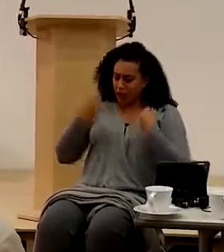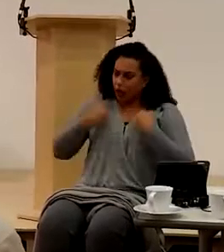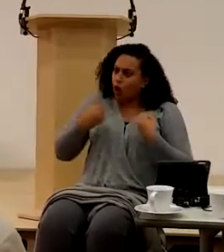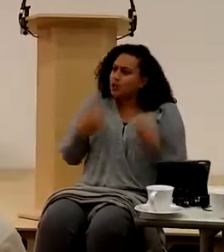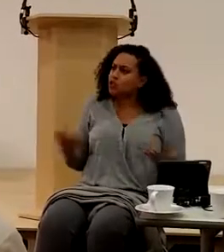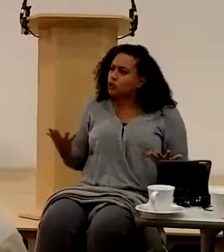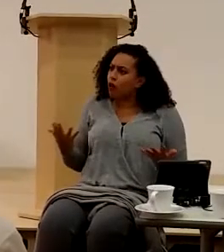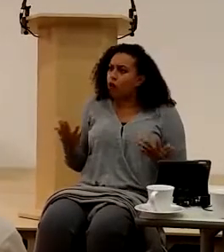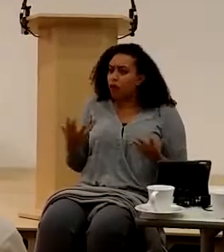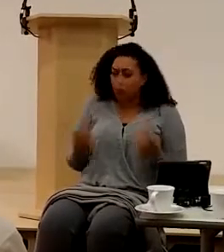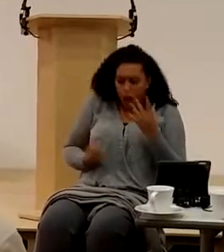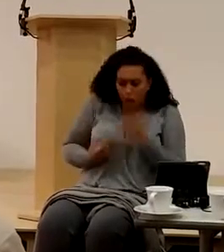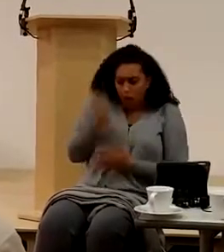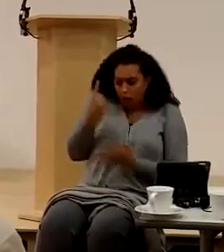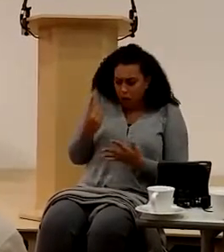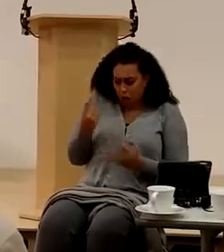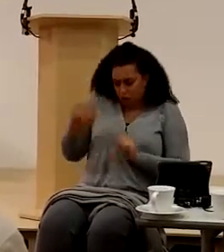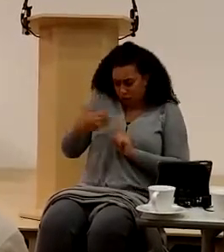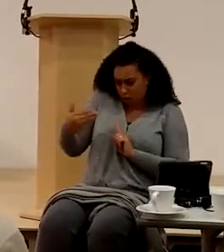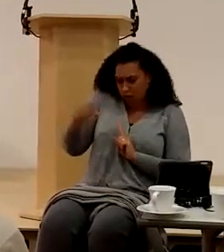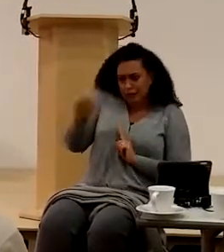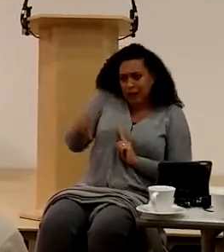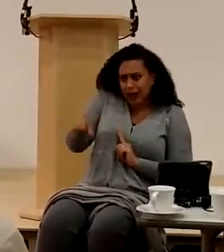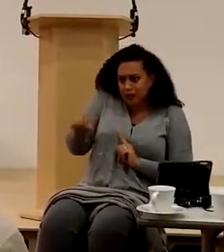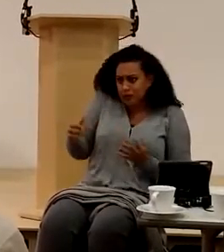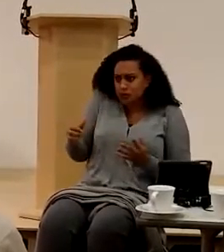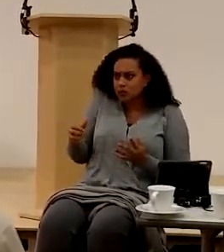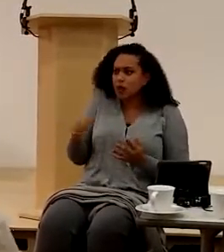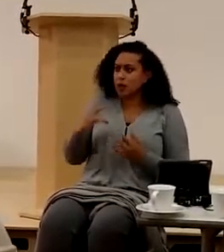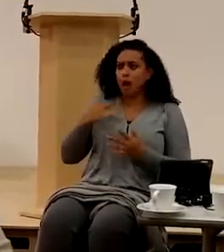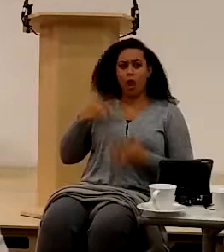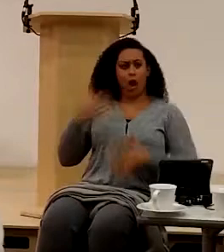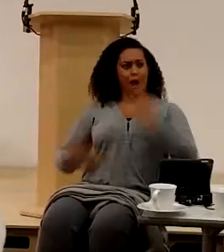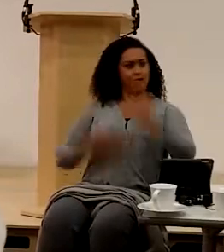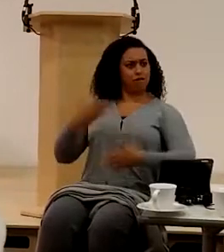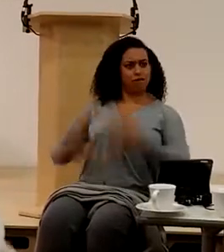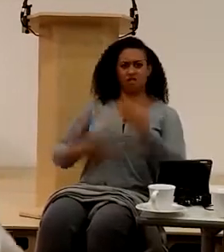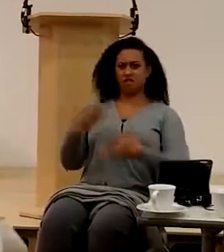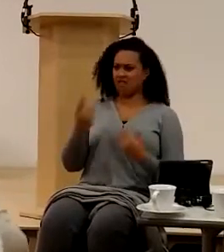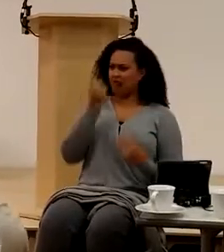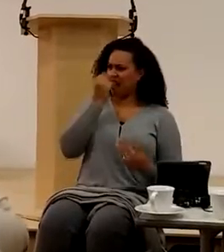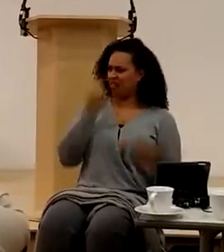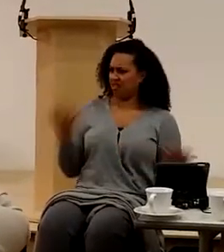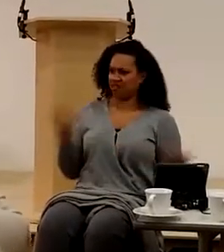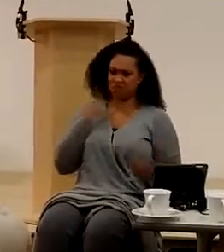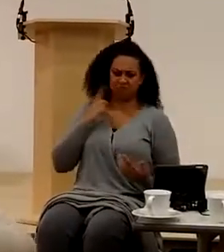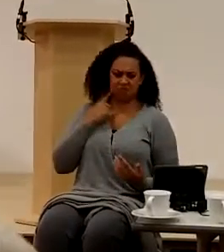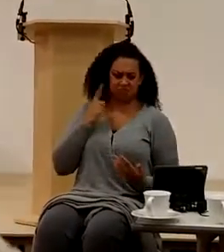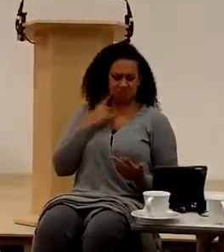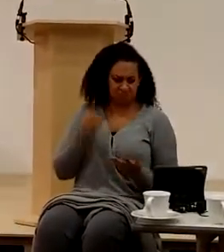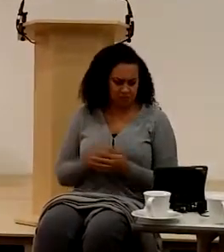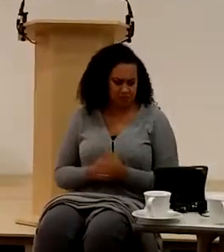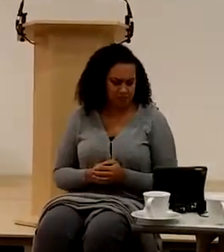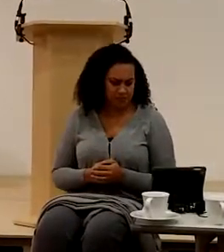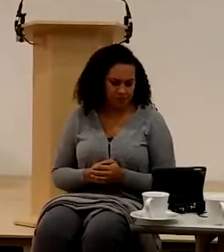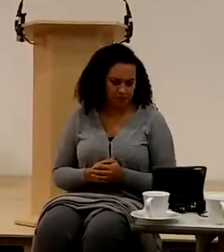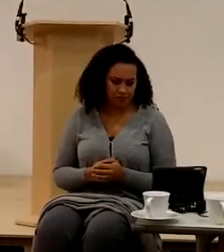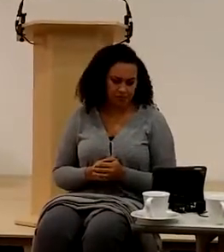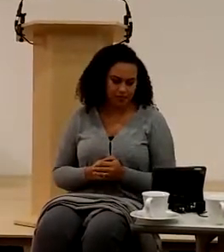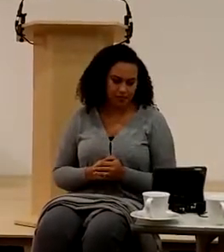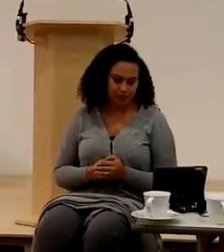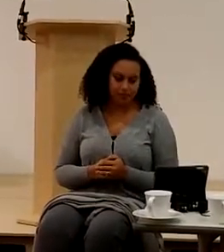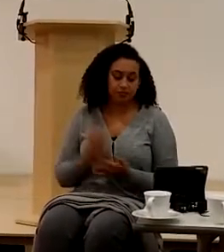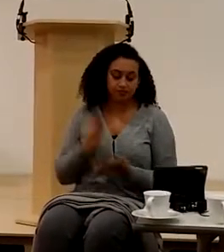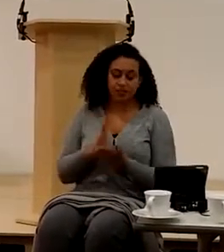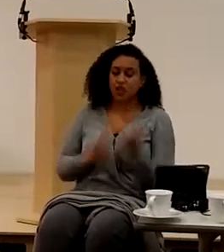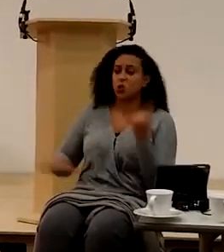condition measured by functional loss. Talking about the failure